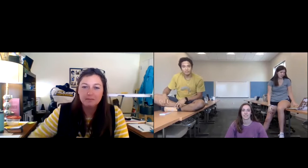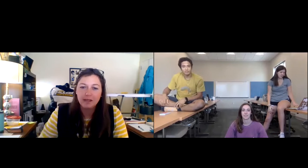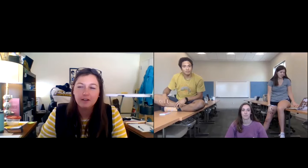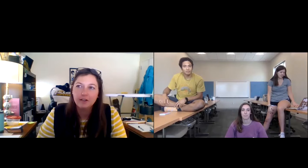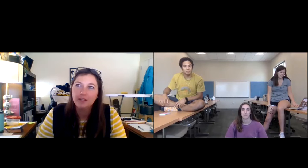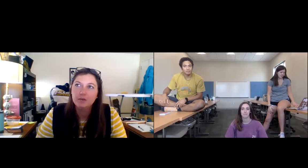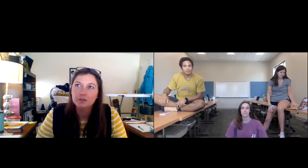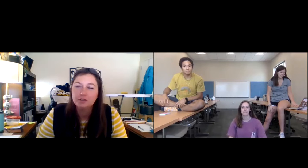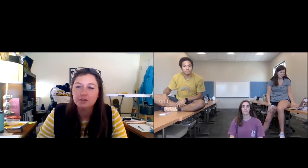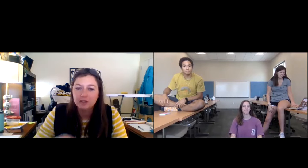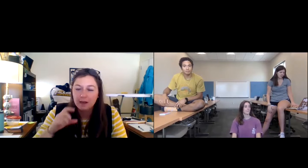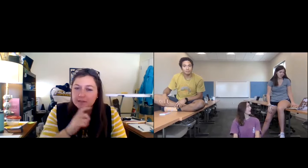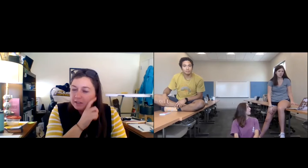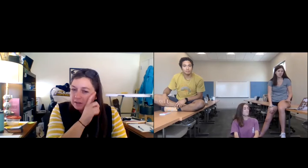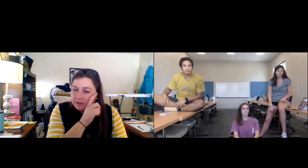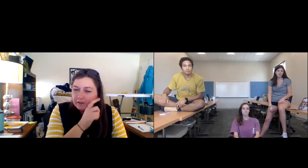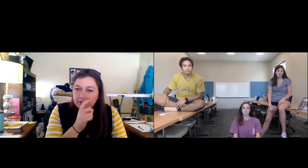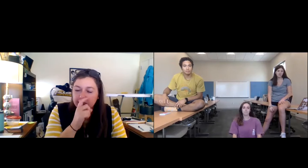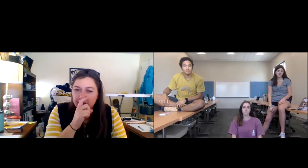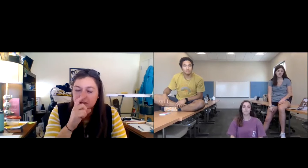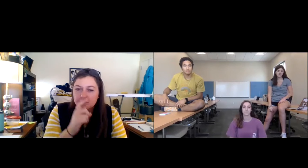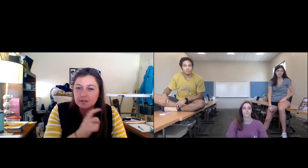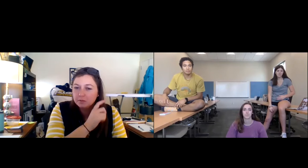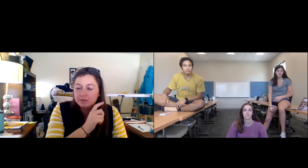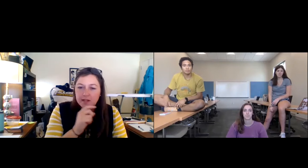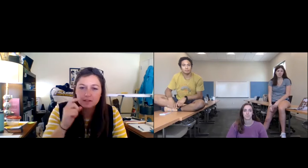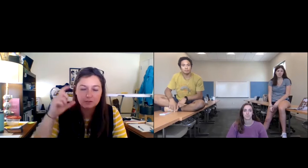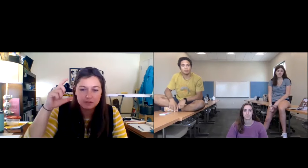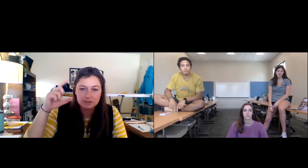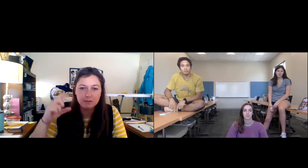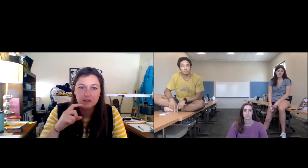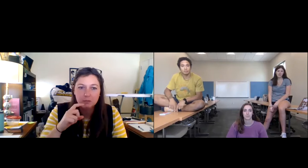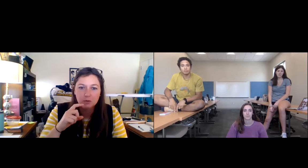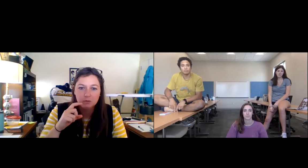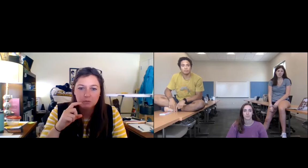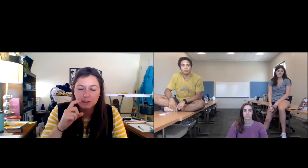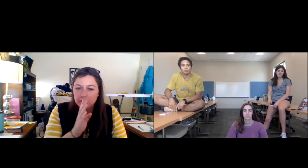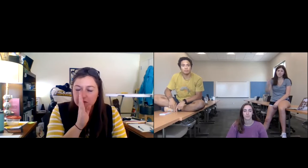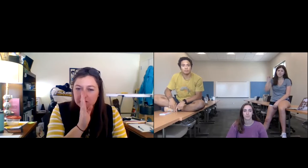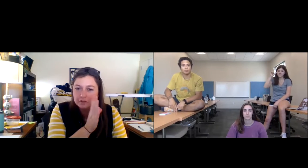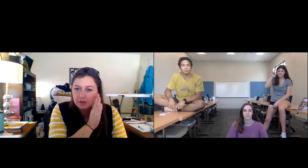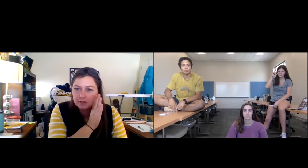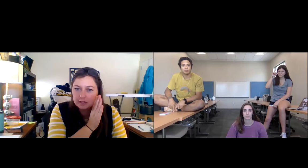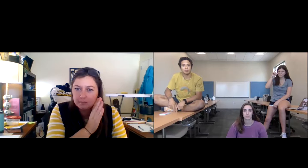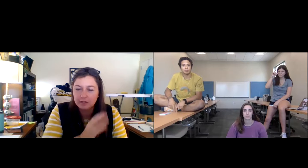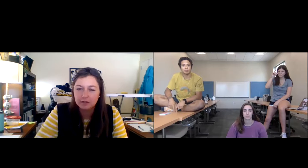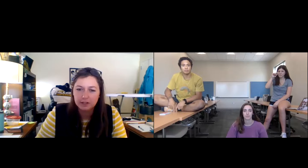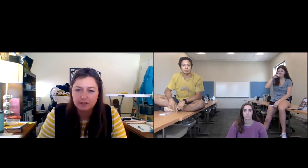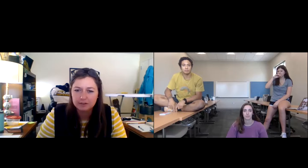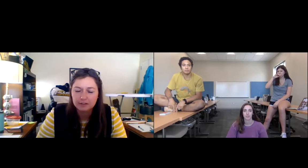moon. Okay, would you do the opposite if like the sun was rising versus it being the moon? Like would it just alternate being on your face in a